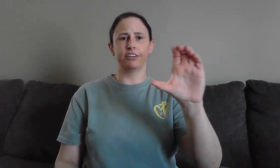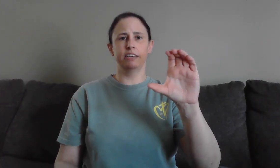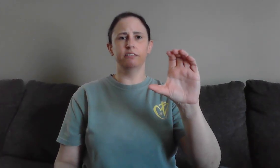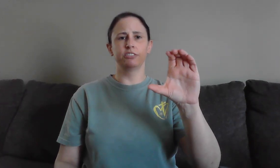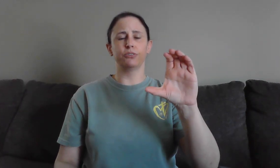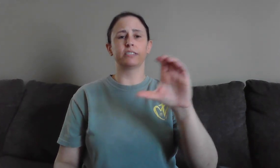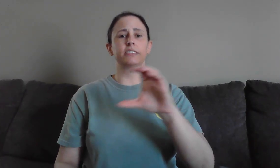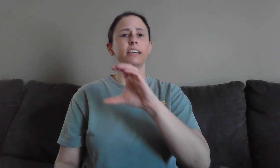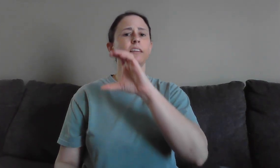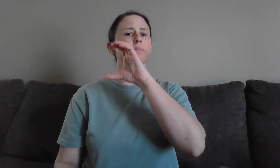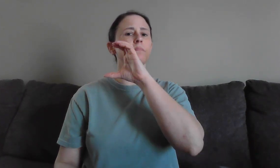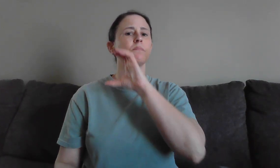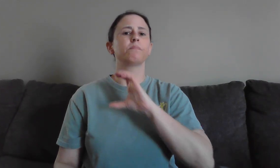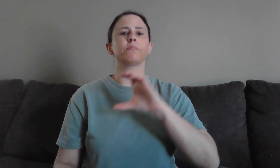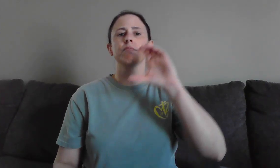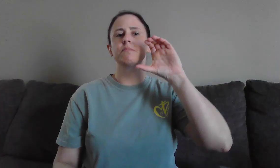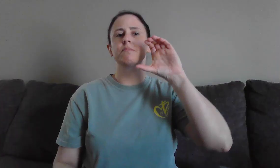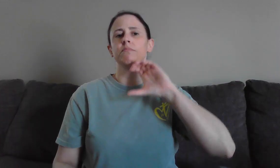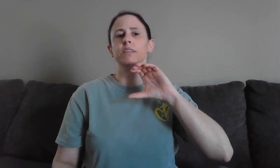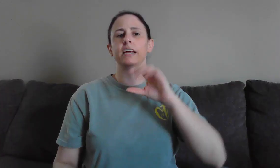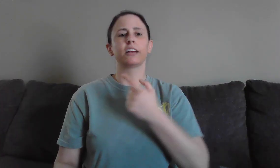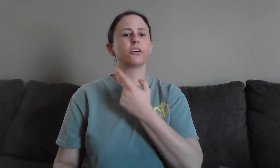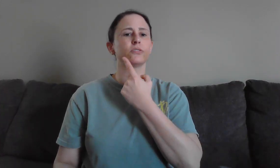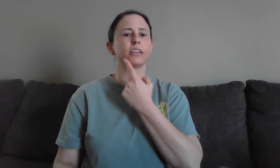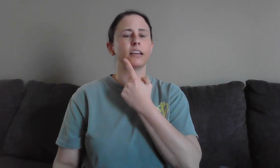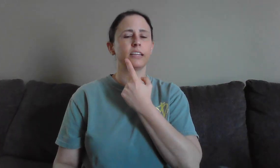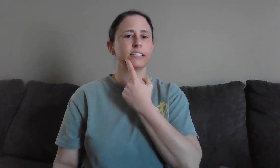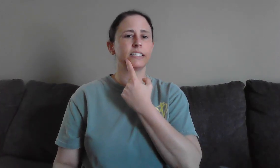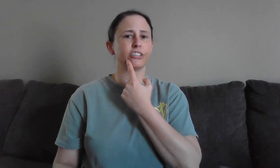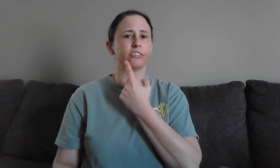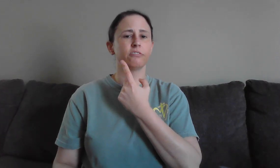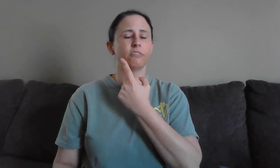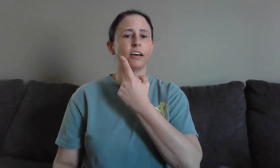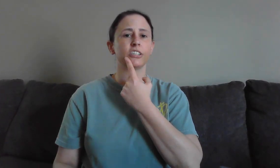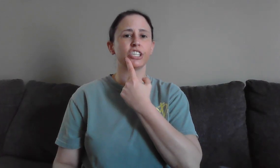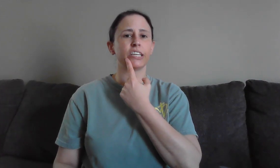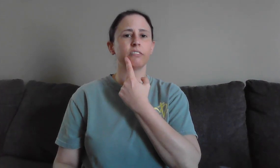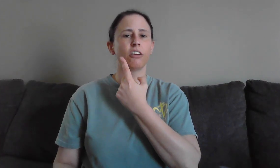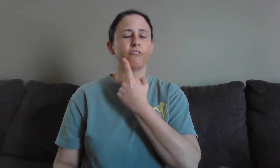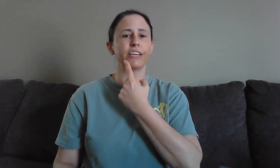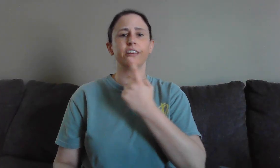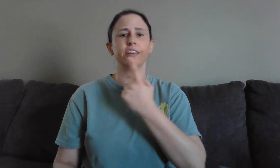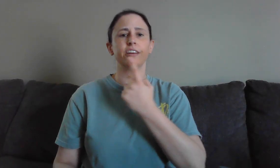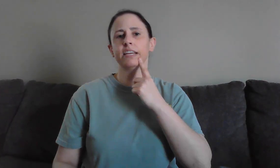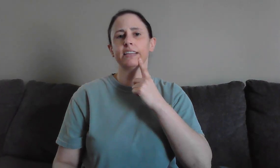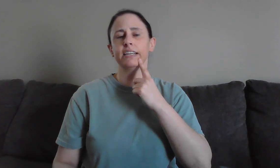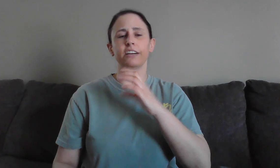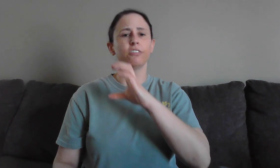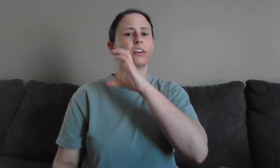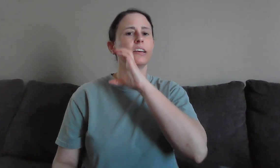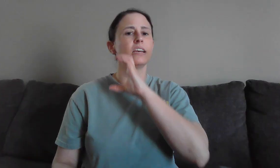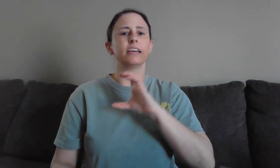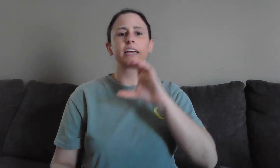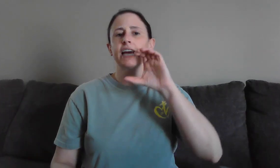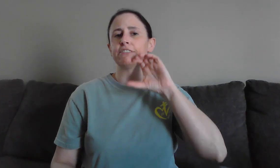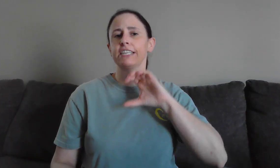Cafeteria, do a C and it goes down your chin over here and then here.